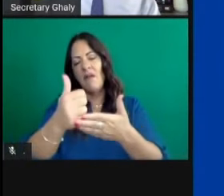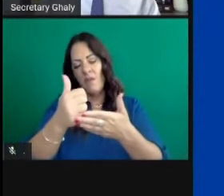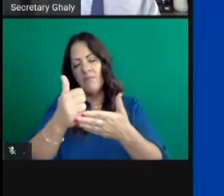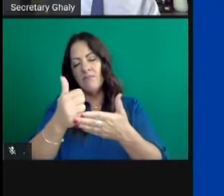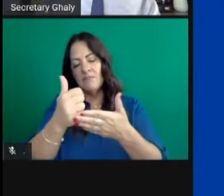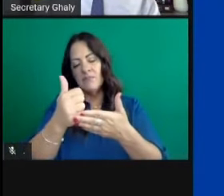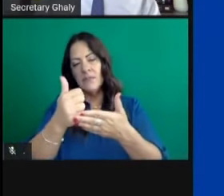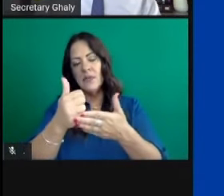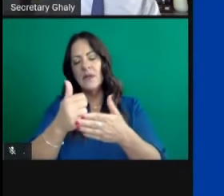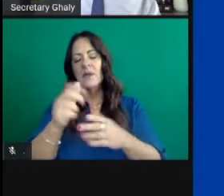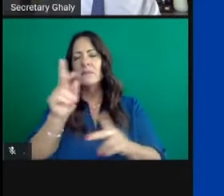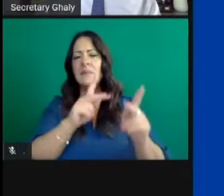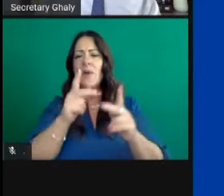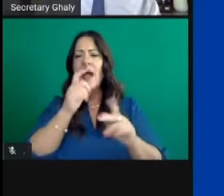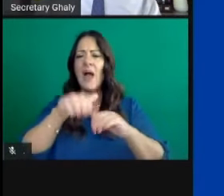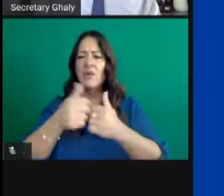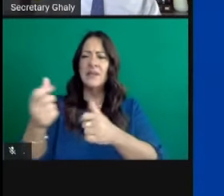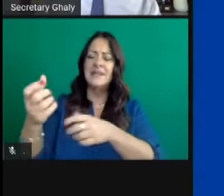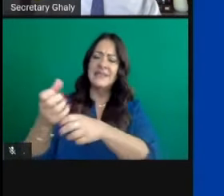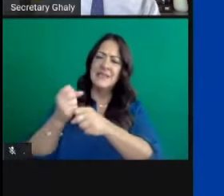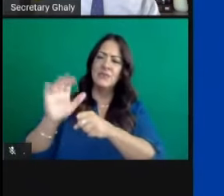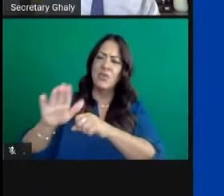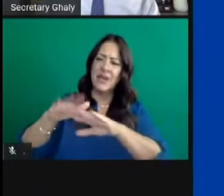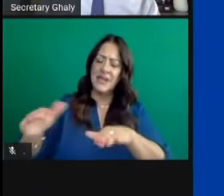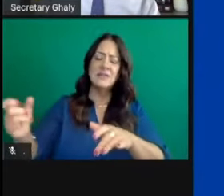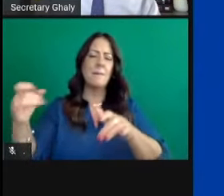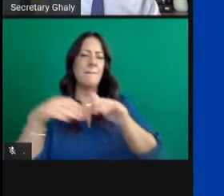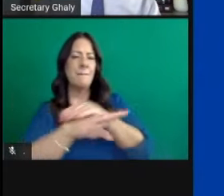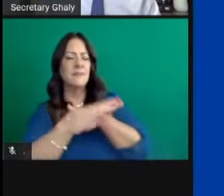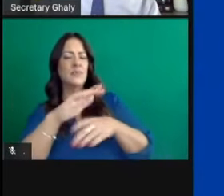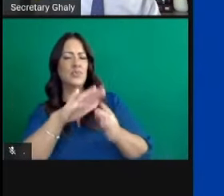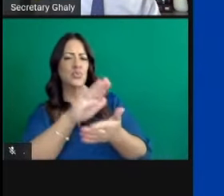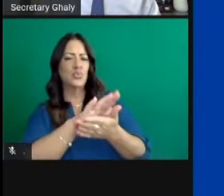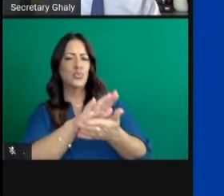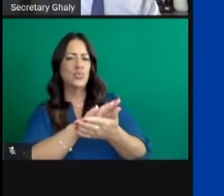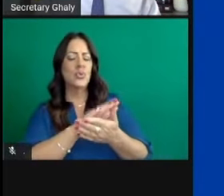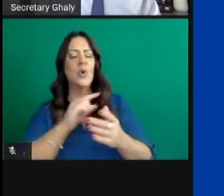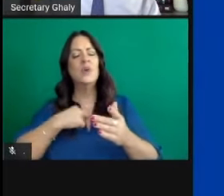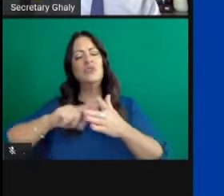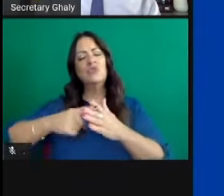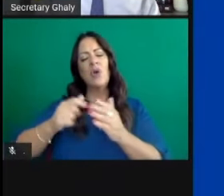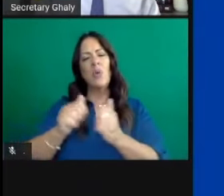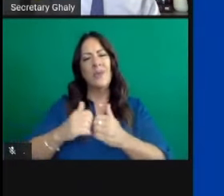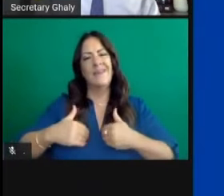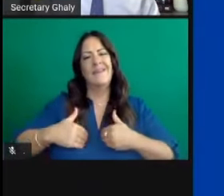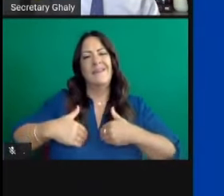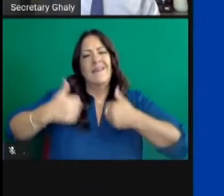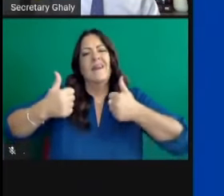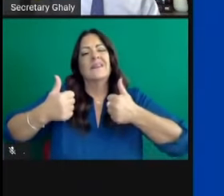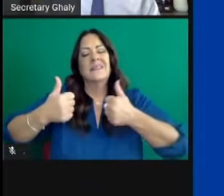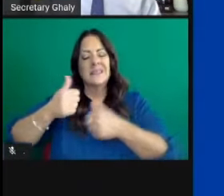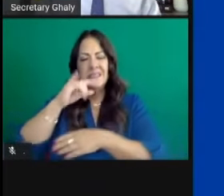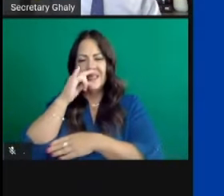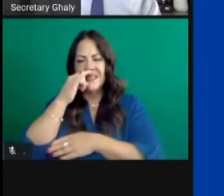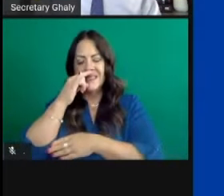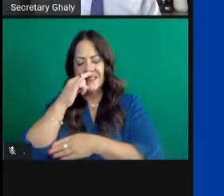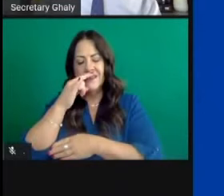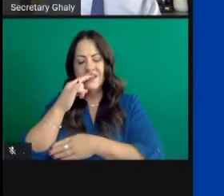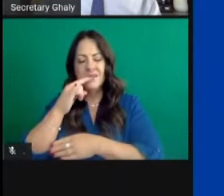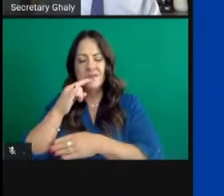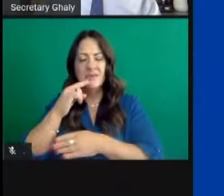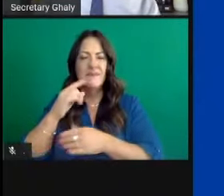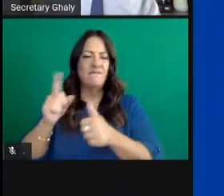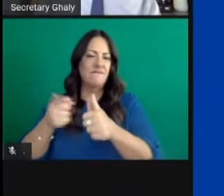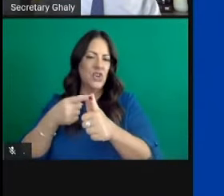waiver process for elementary schools to bring the youngest California students back to in-person education, even